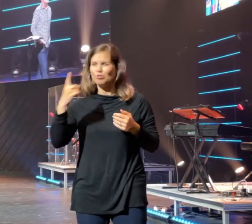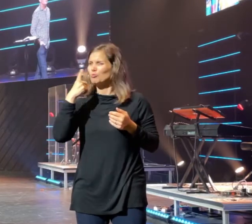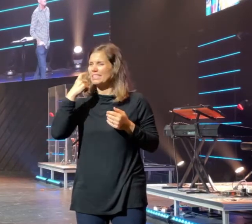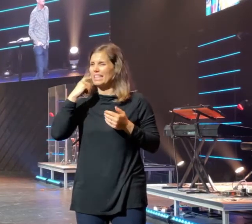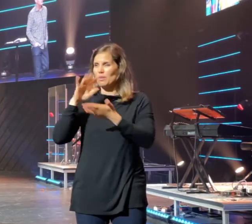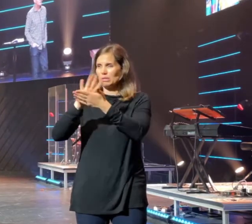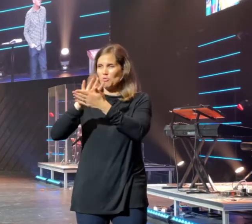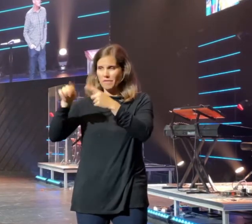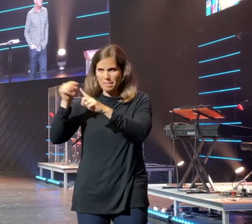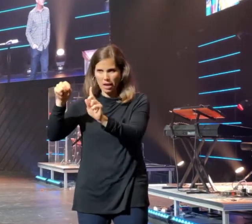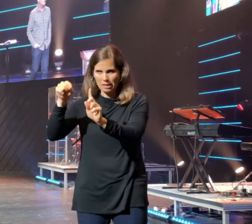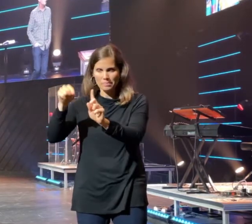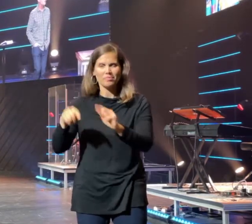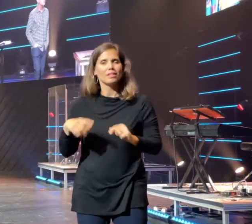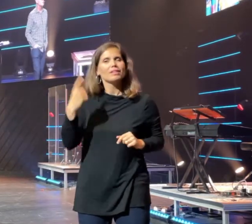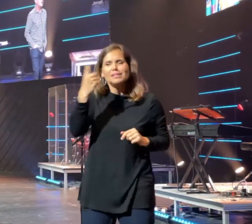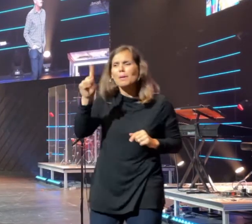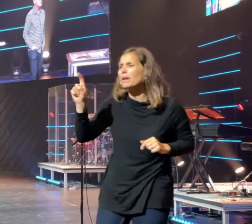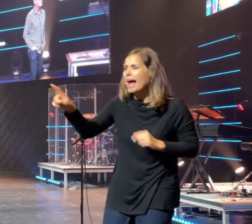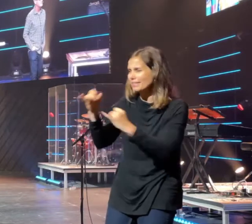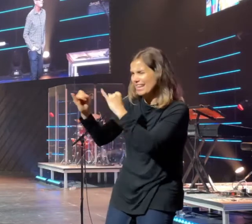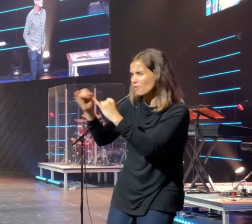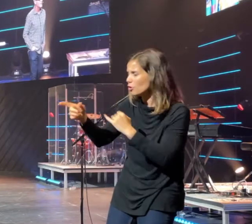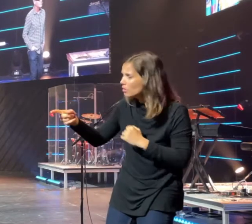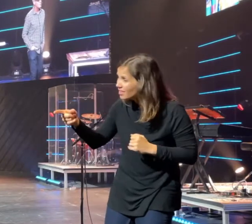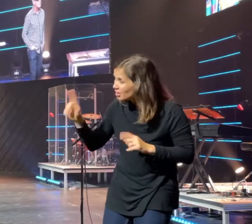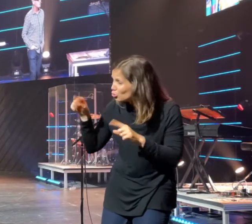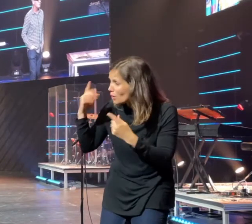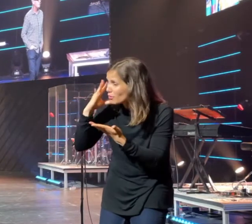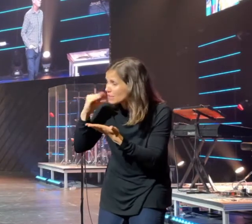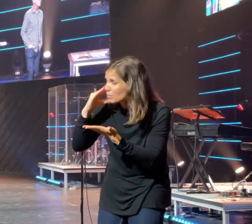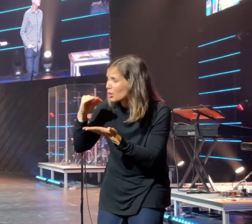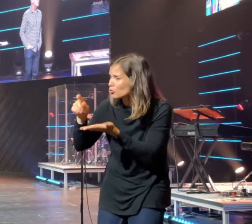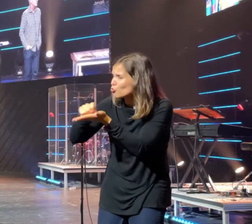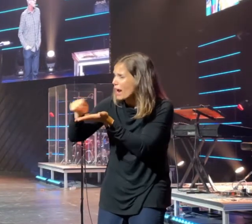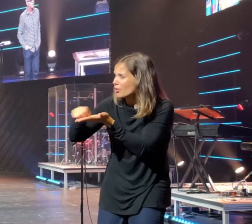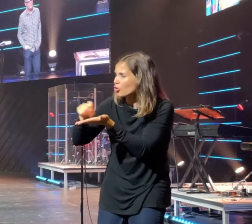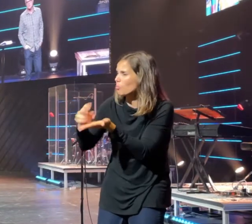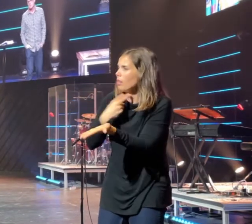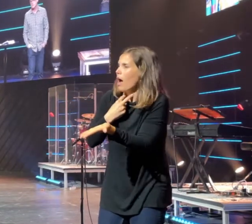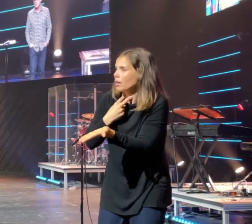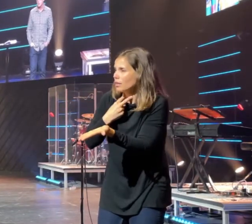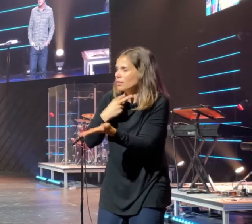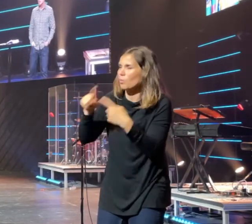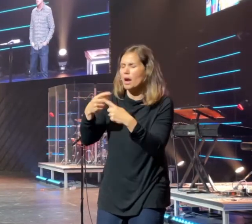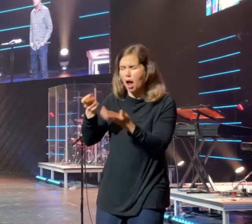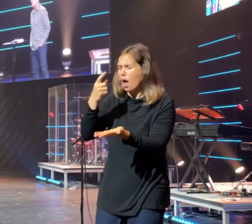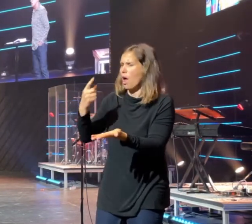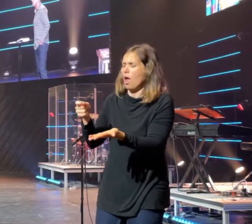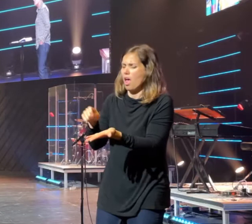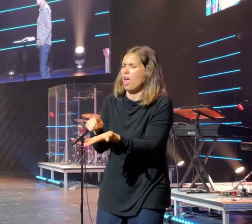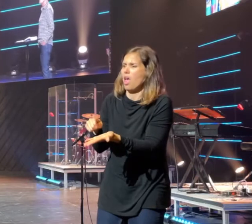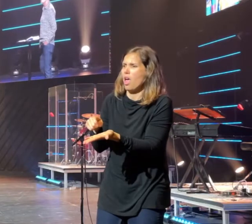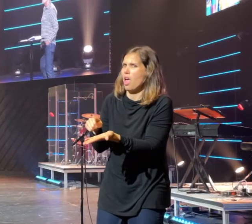Ernest Hemingway if he ever got writer's block. And Ernest Hemingway said, yes, I did. I'm this great writer, 20th century writer. He said, yes, I